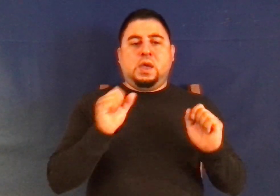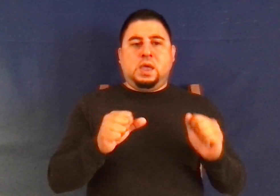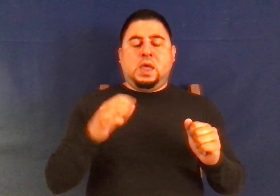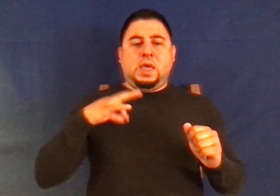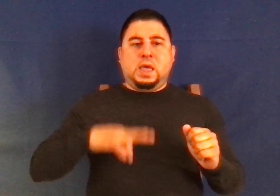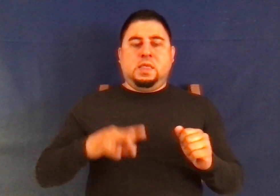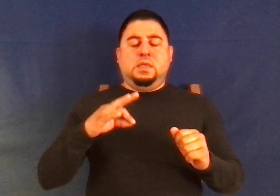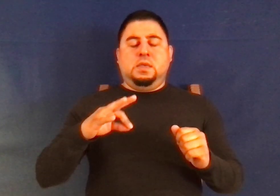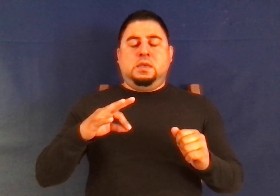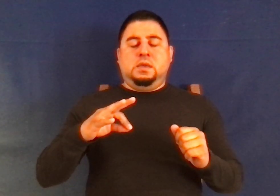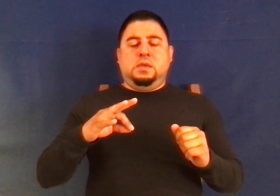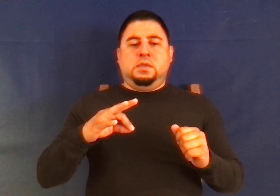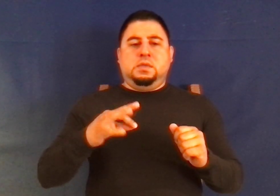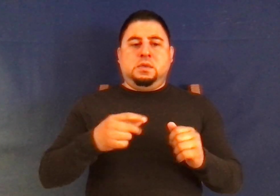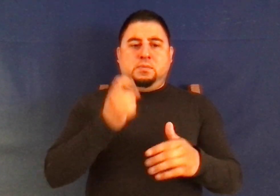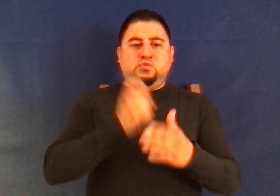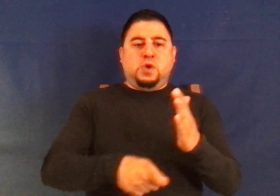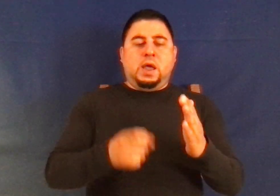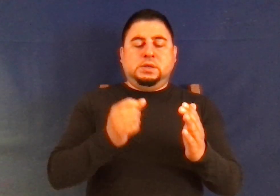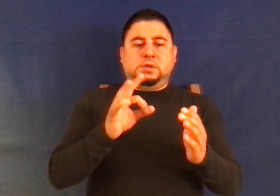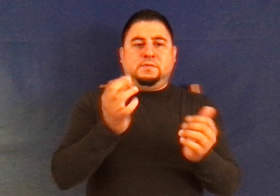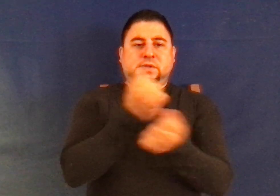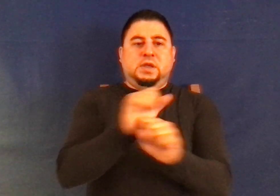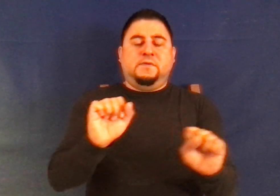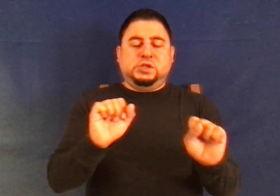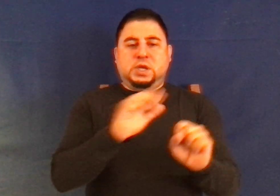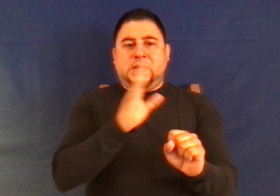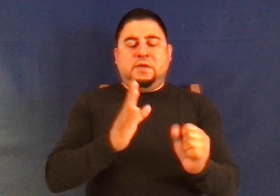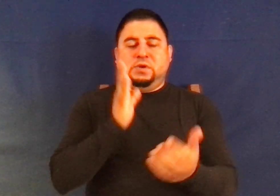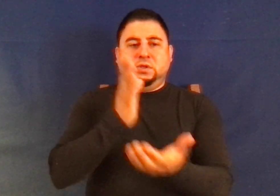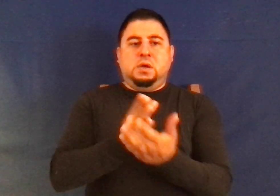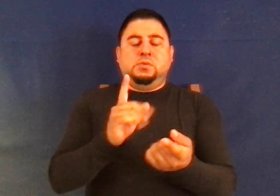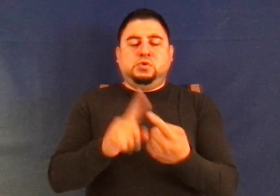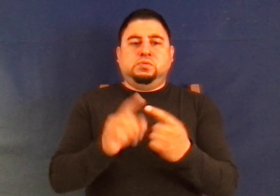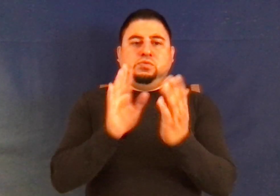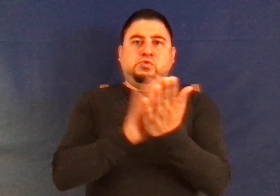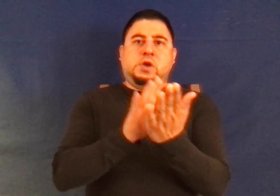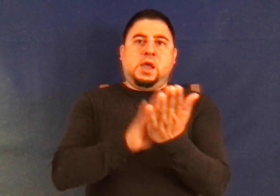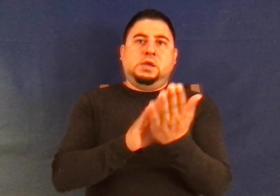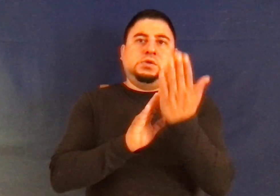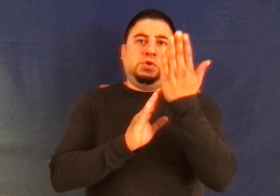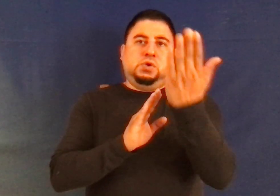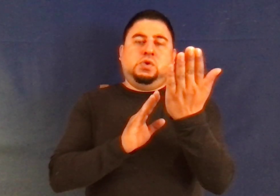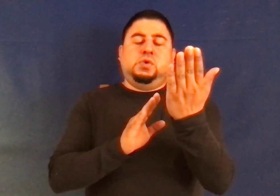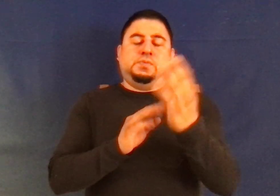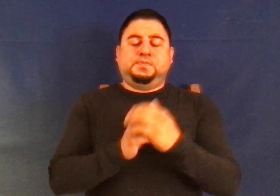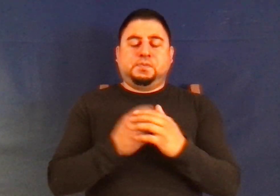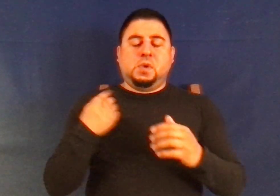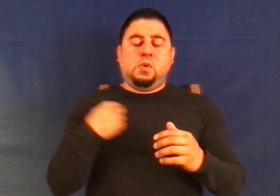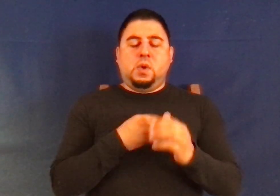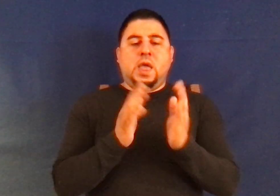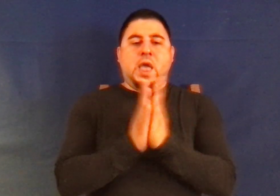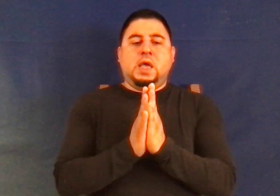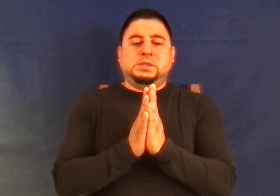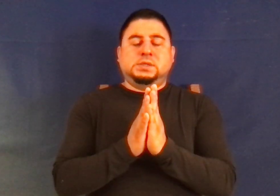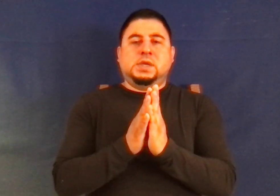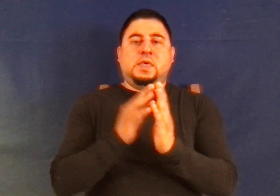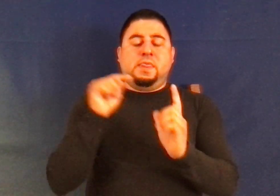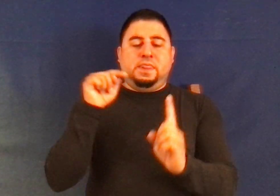of salvation and never cease to praise you. We ask this through Christ our